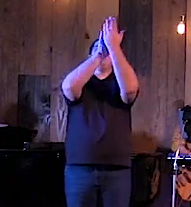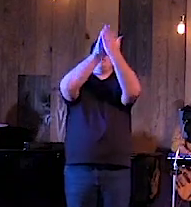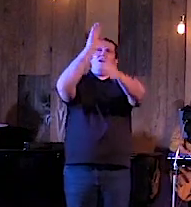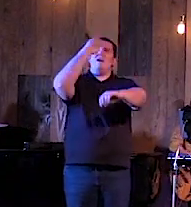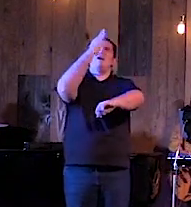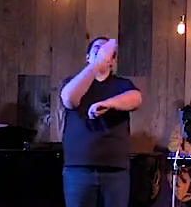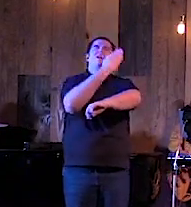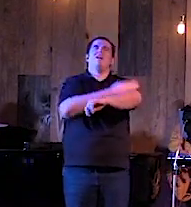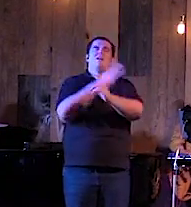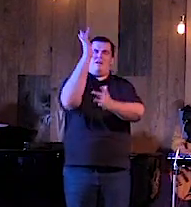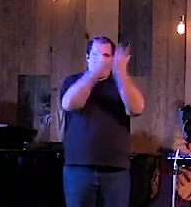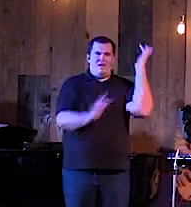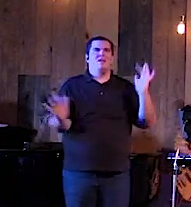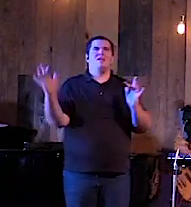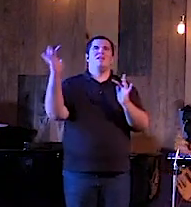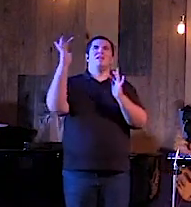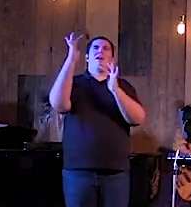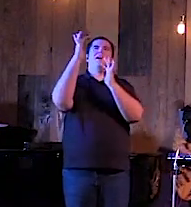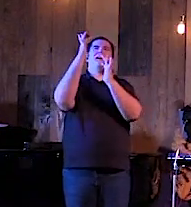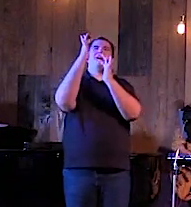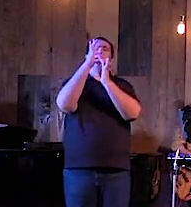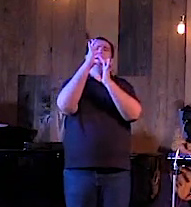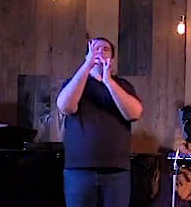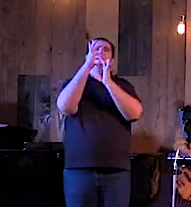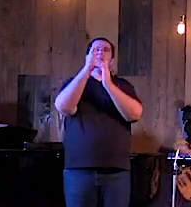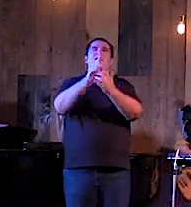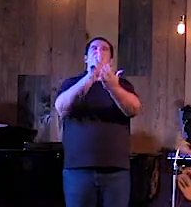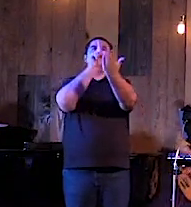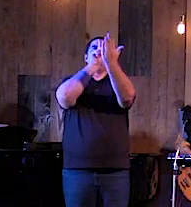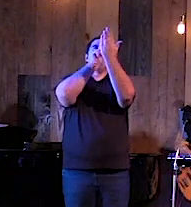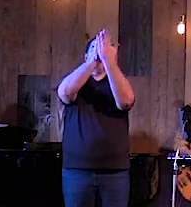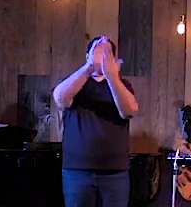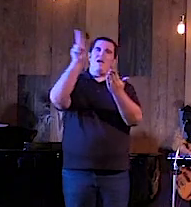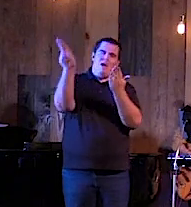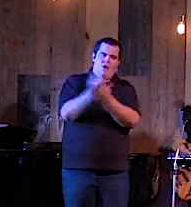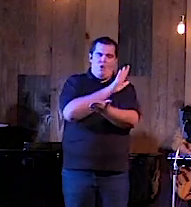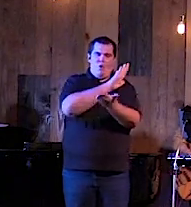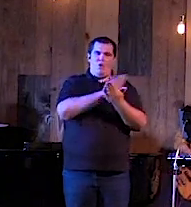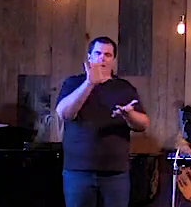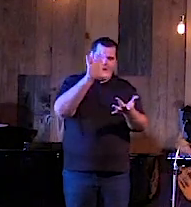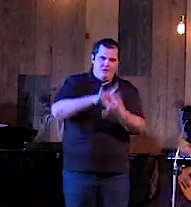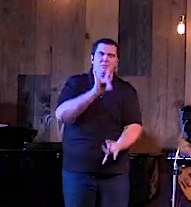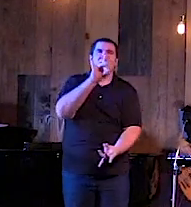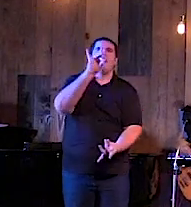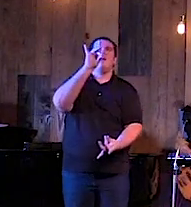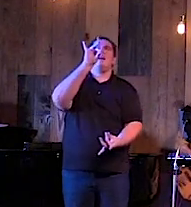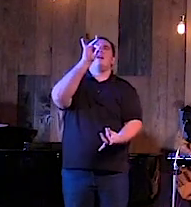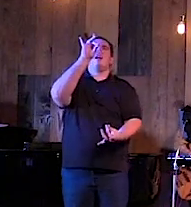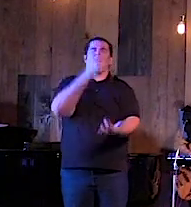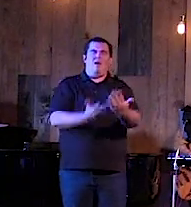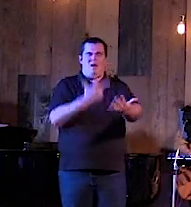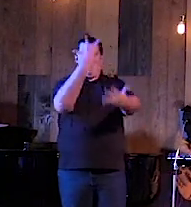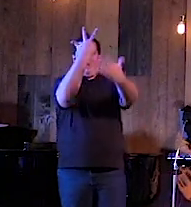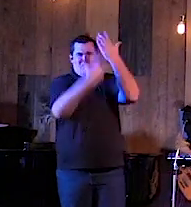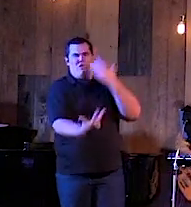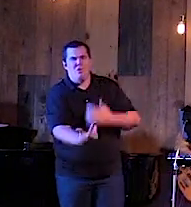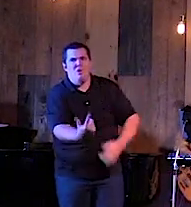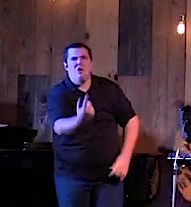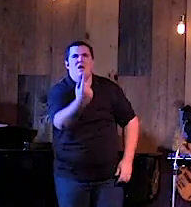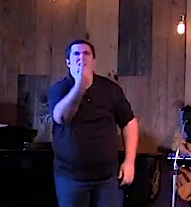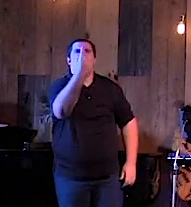Father, praise the Son, praise the